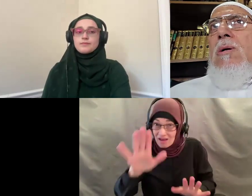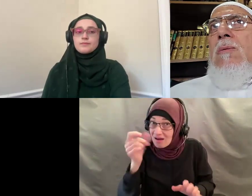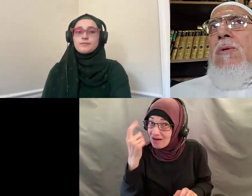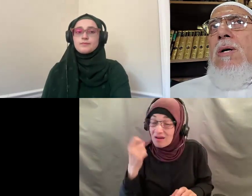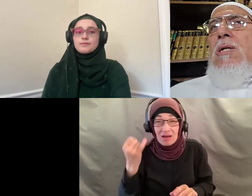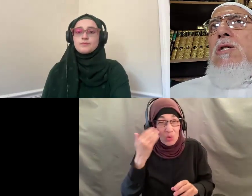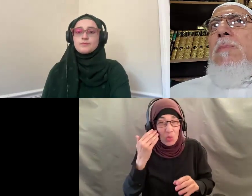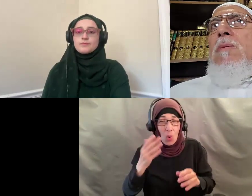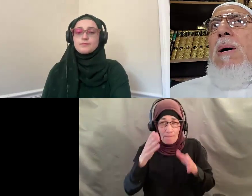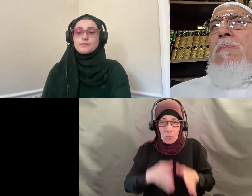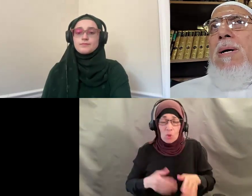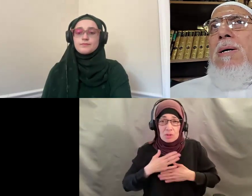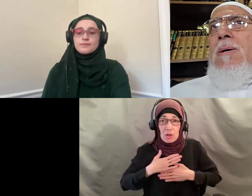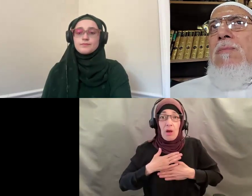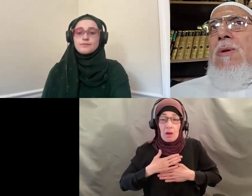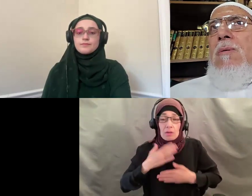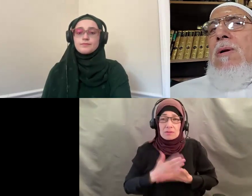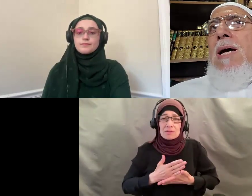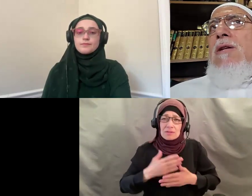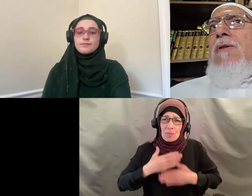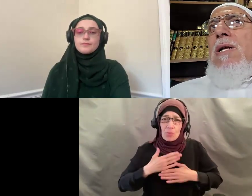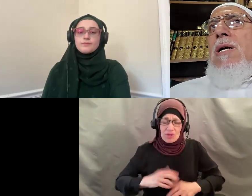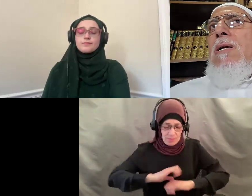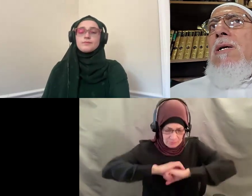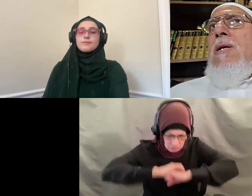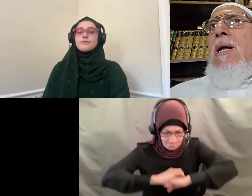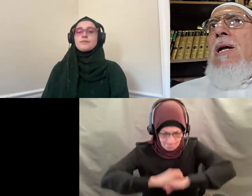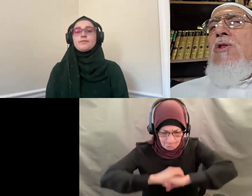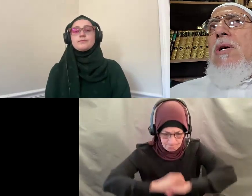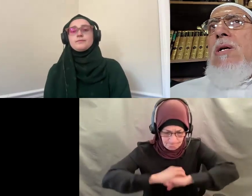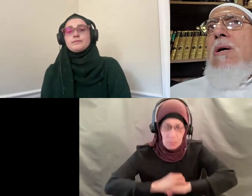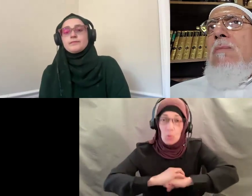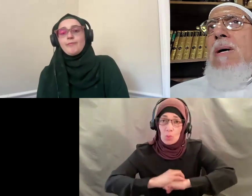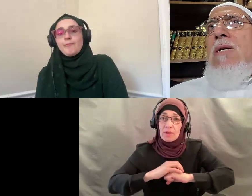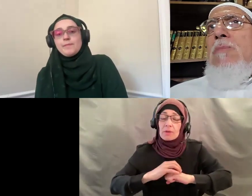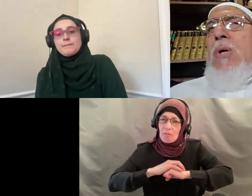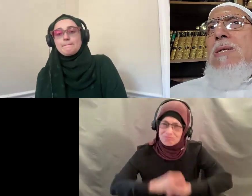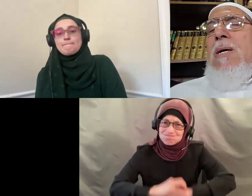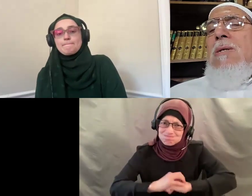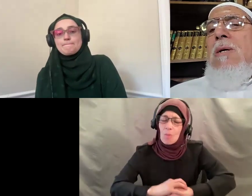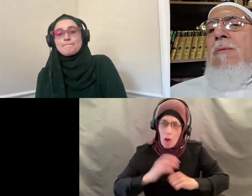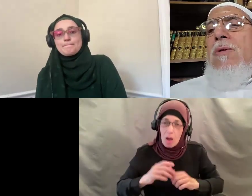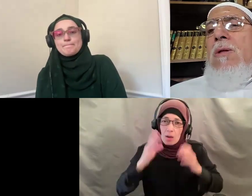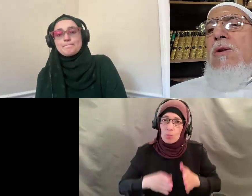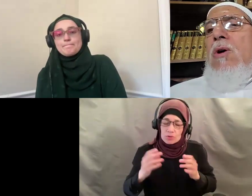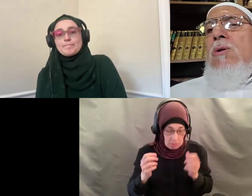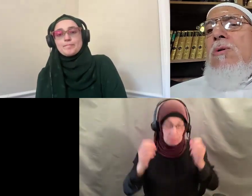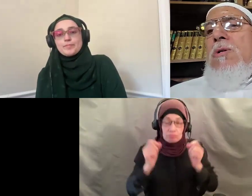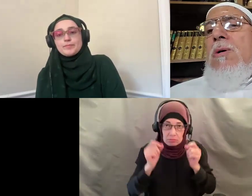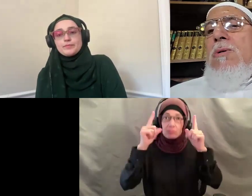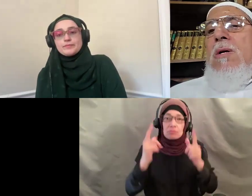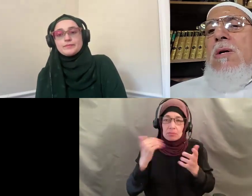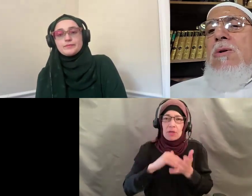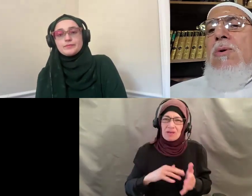stalled. It stopped pumping. Reactivating it is an electric muscle process that